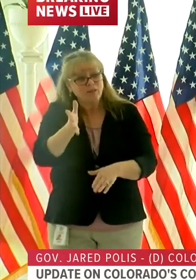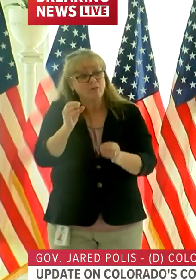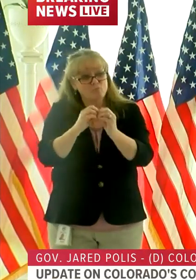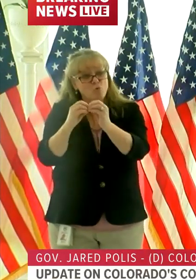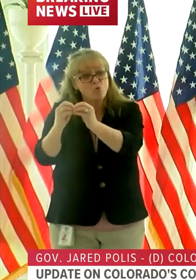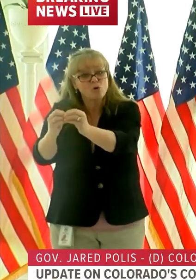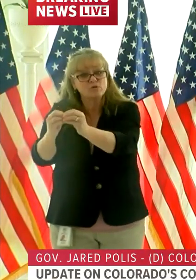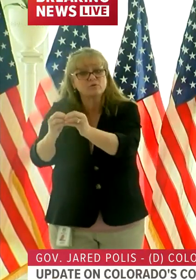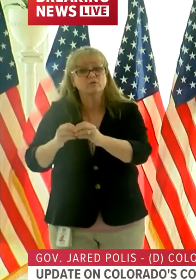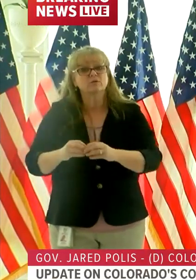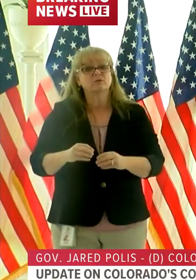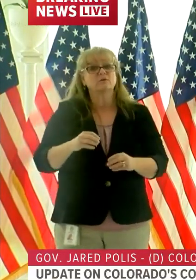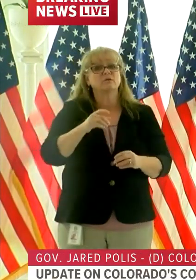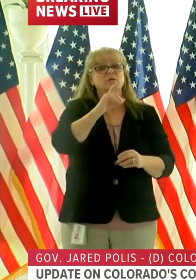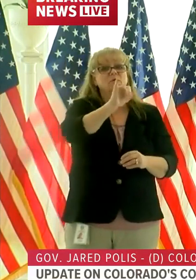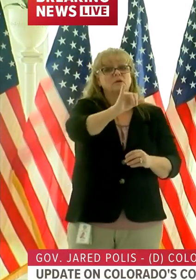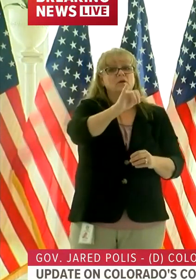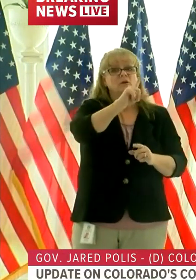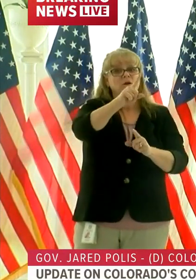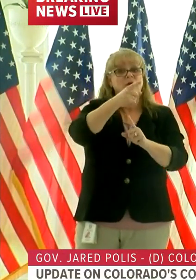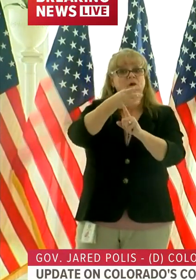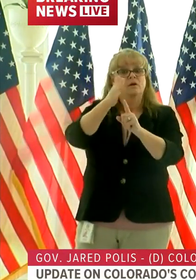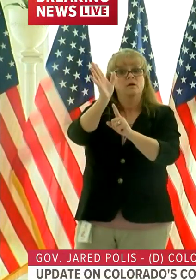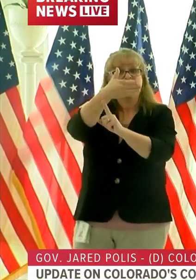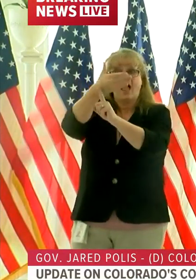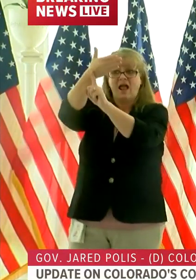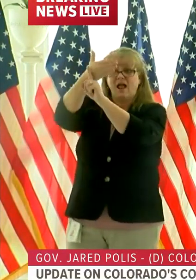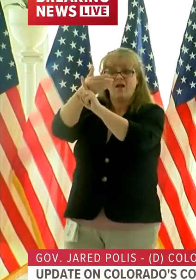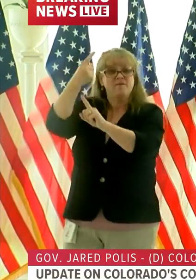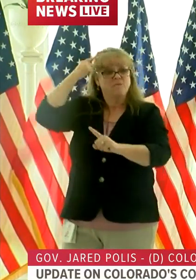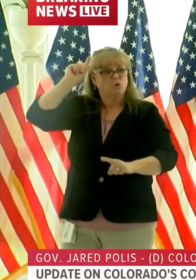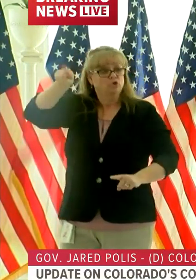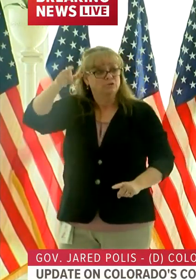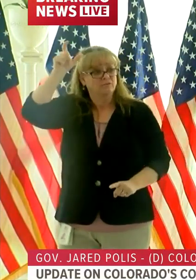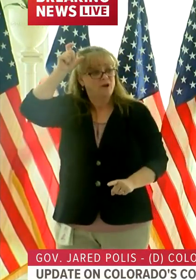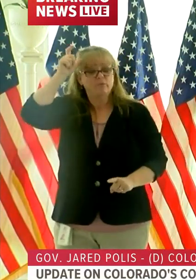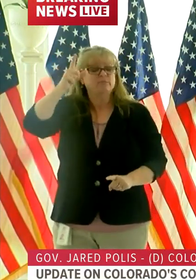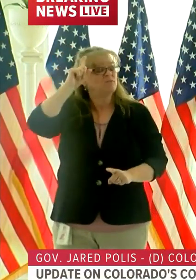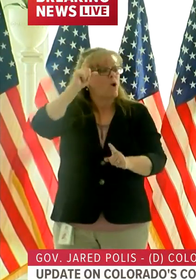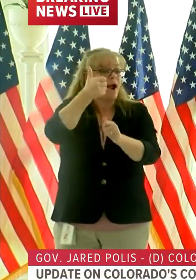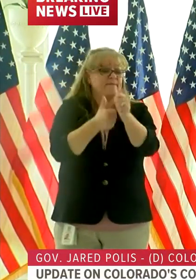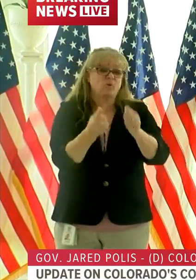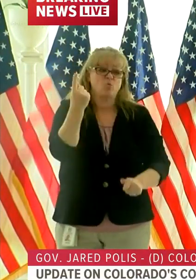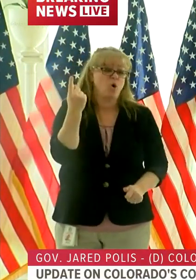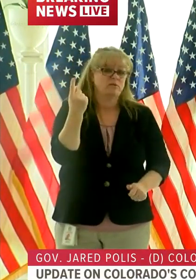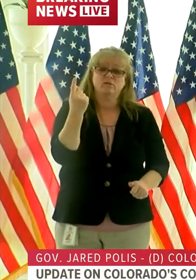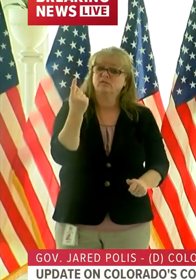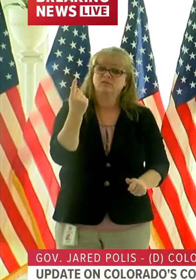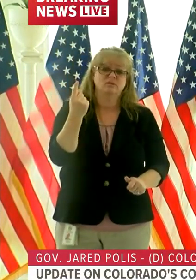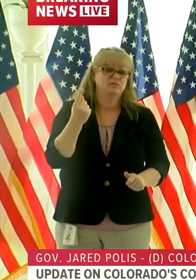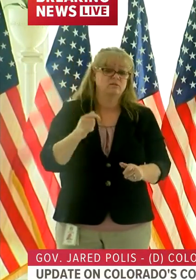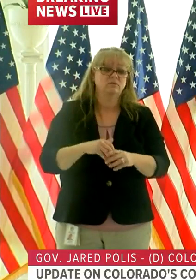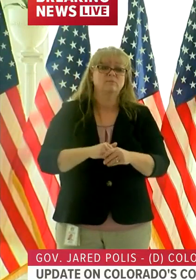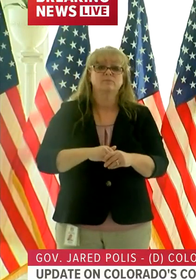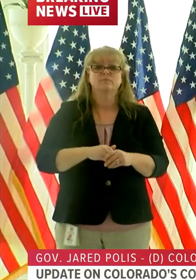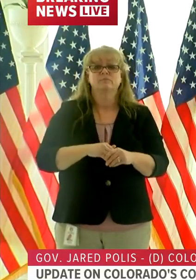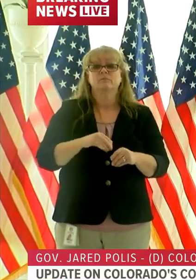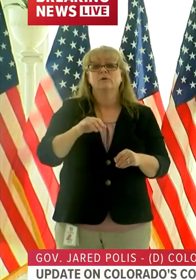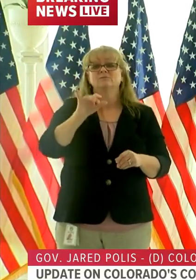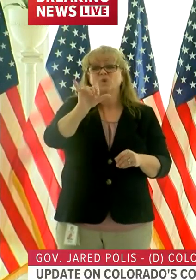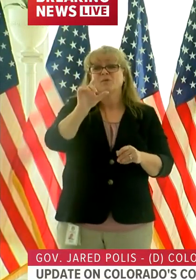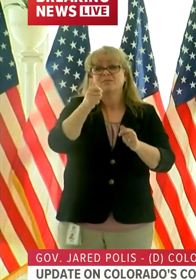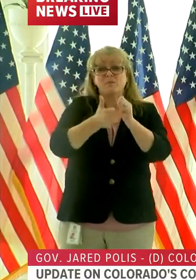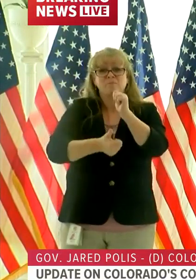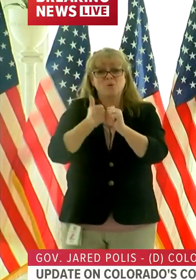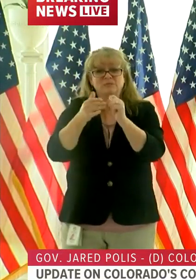And I think that there's a time and a place for that. Right now, the most important thing is that we save